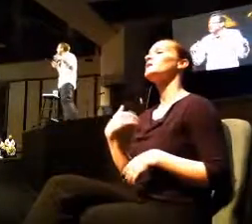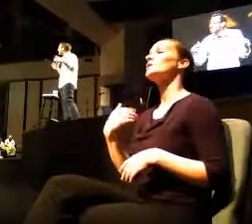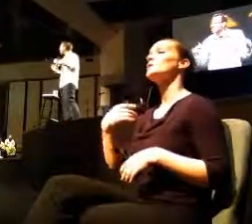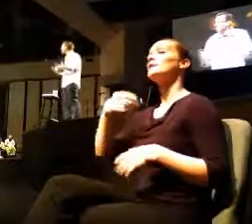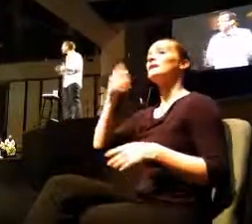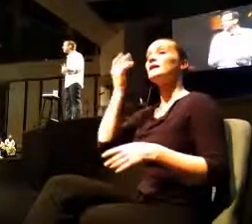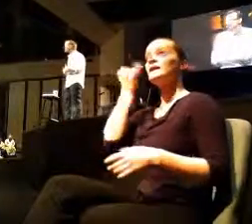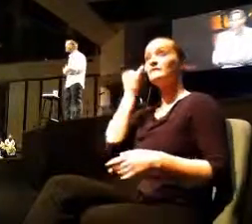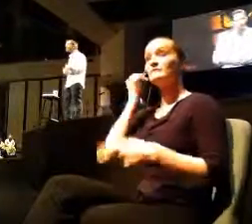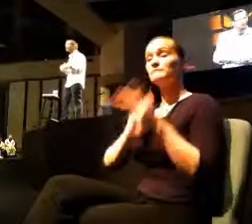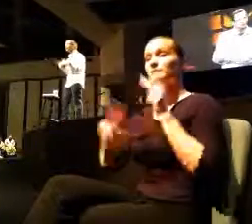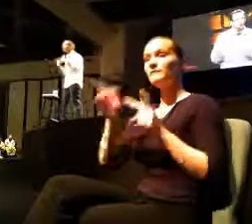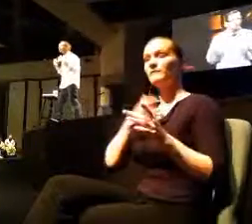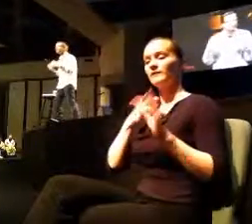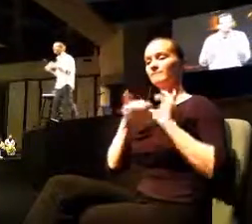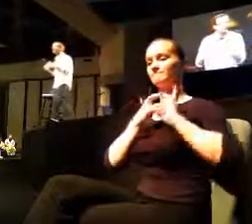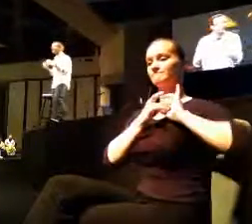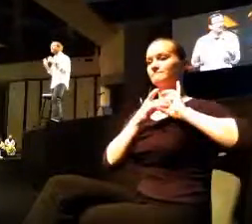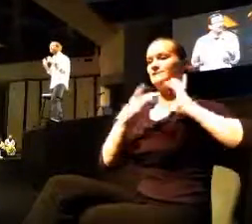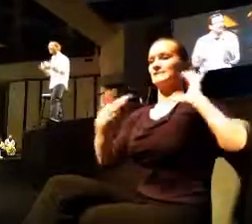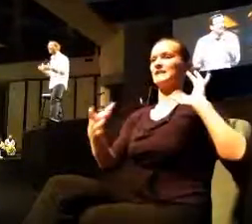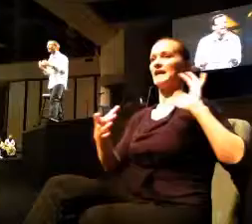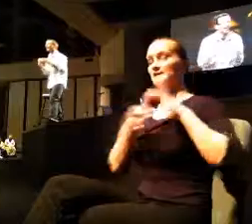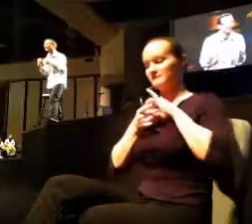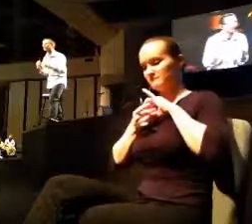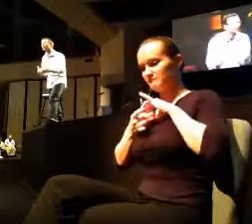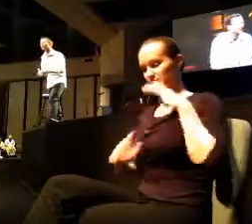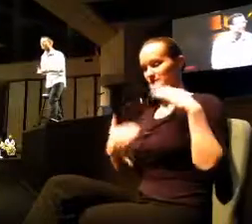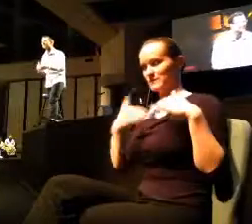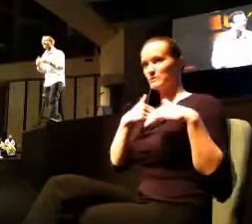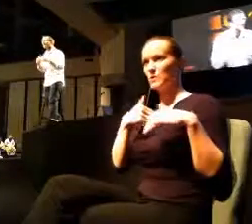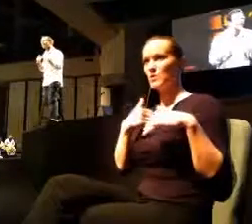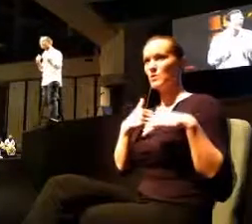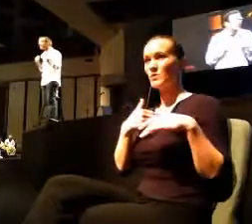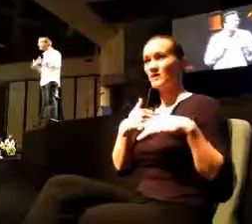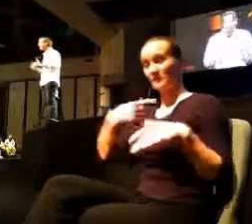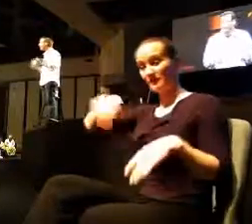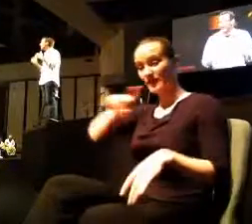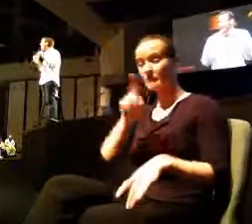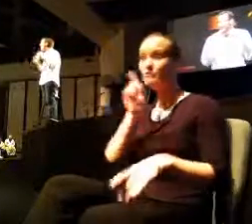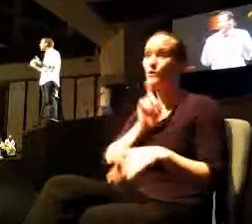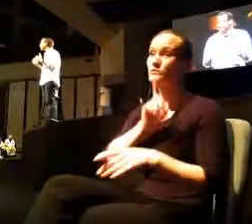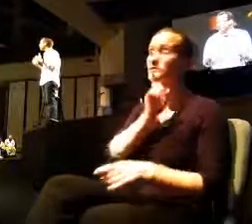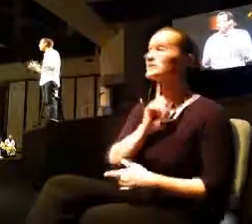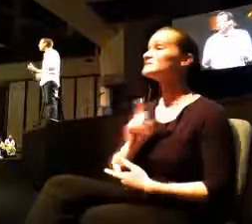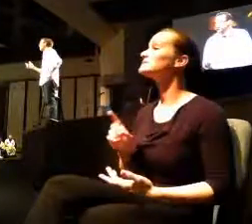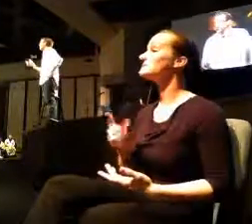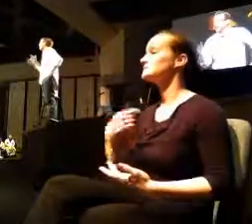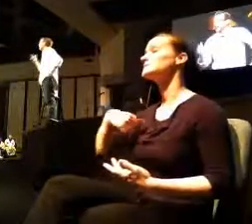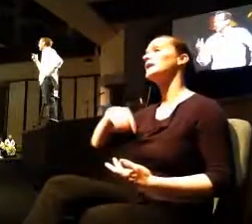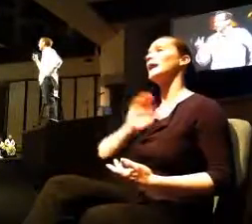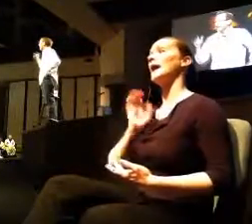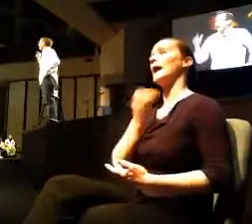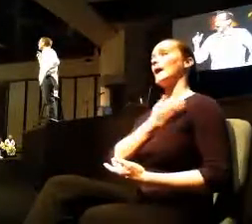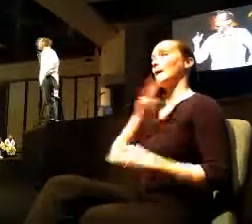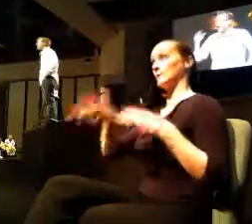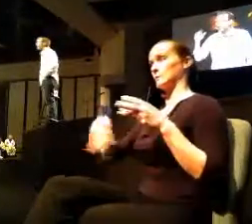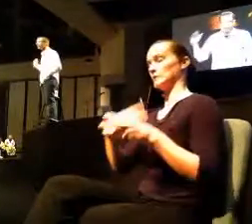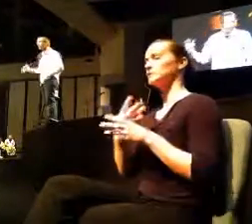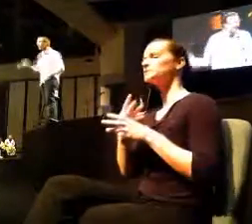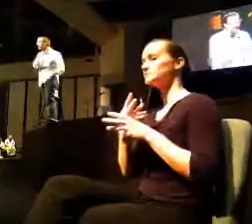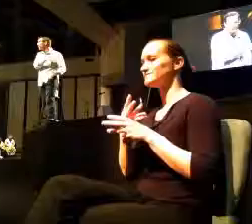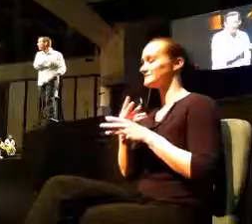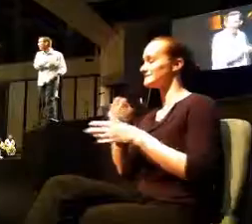feel disconnected from their souls. People that are dying over loneliness. And I am telling you, we live in a world where no matter how